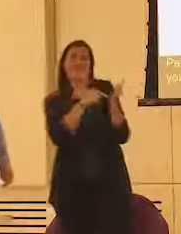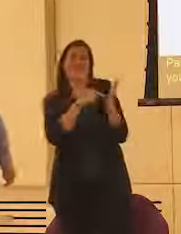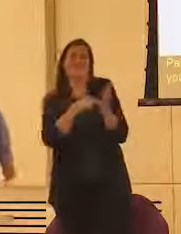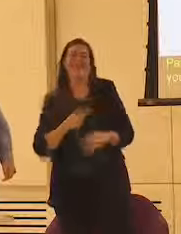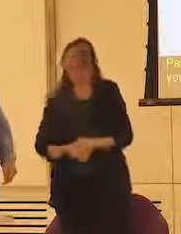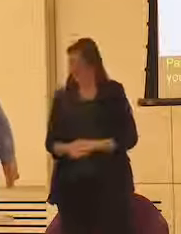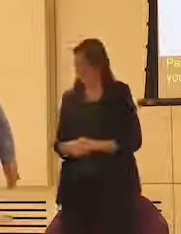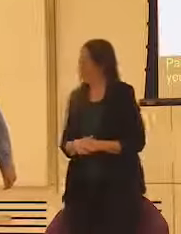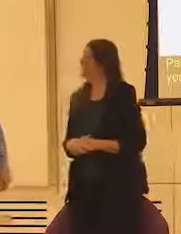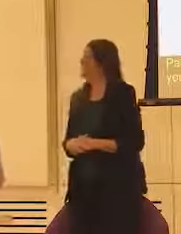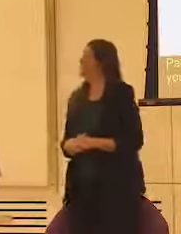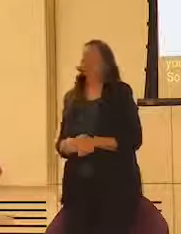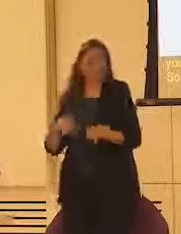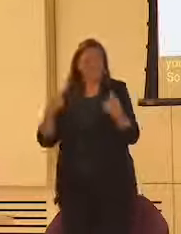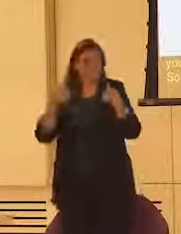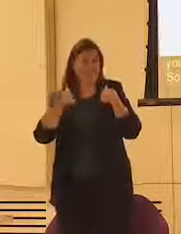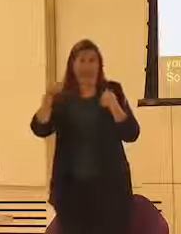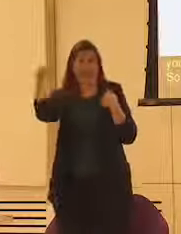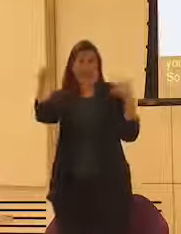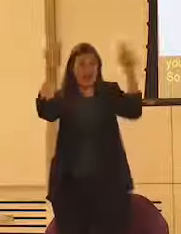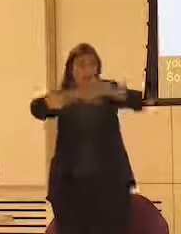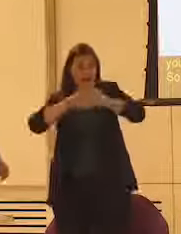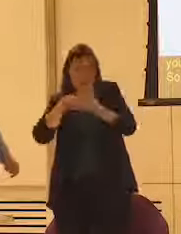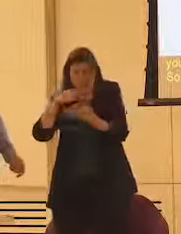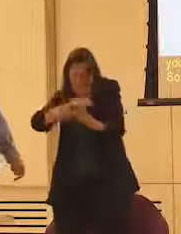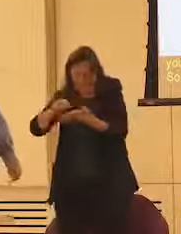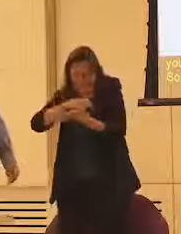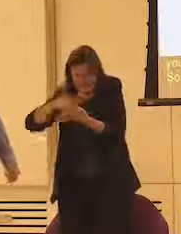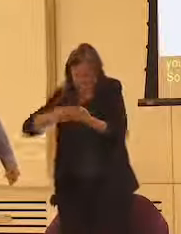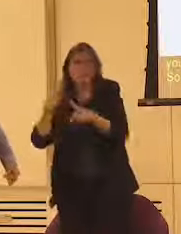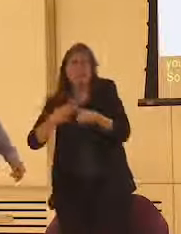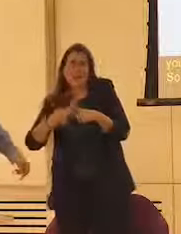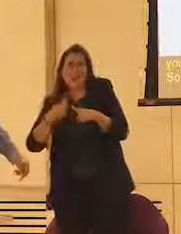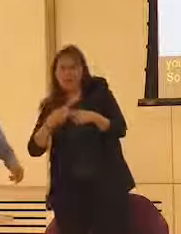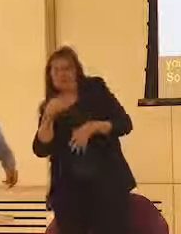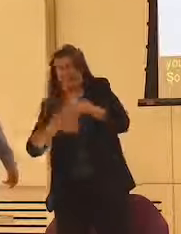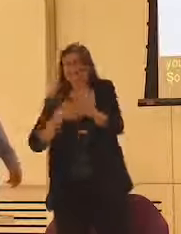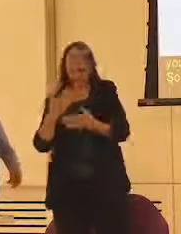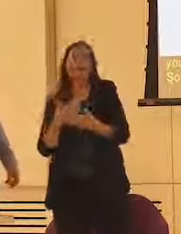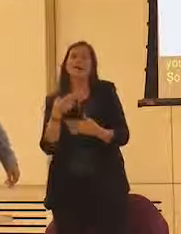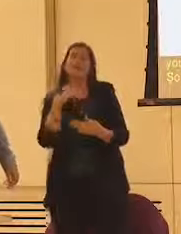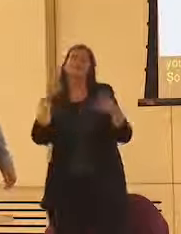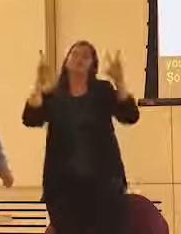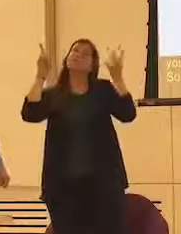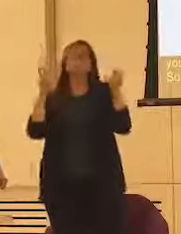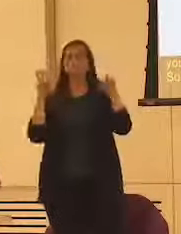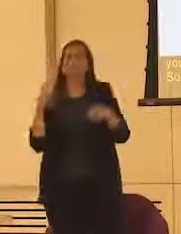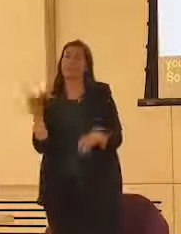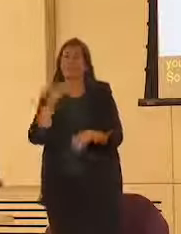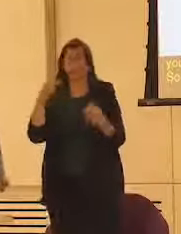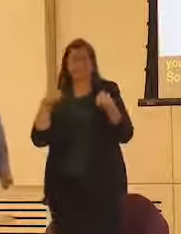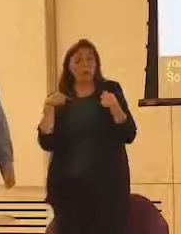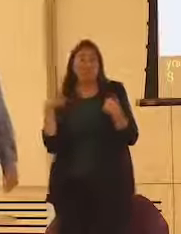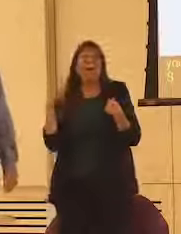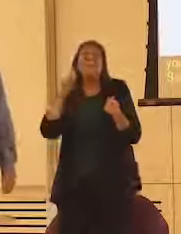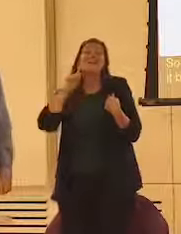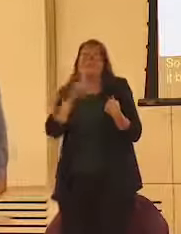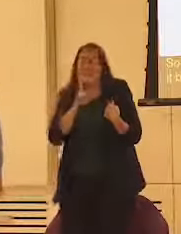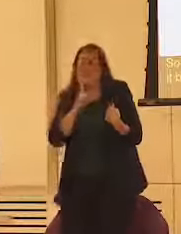So I wrote my talk last night rather quickly, and I've called it being a hearing psychiatrist with a silent capital